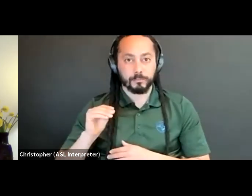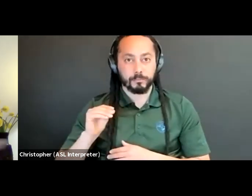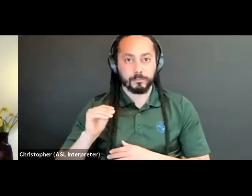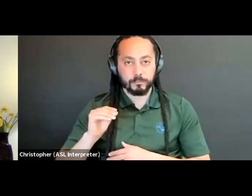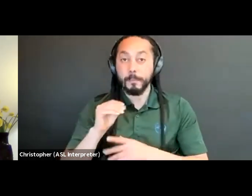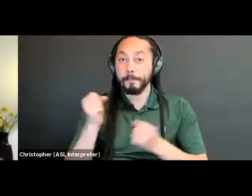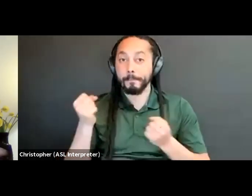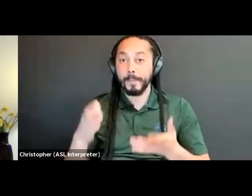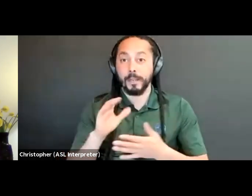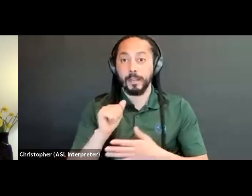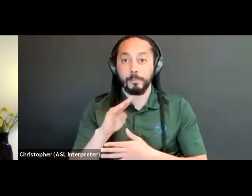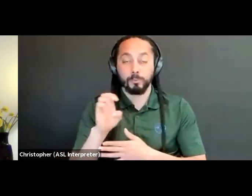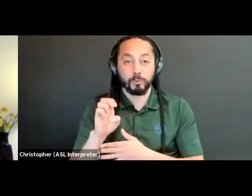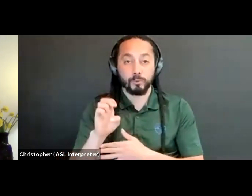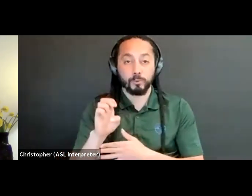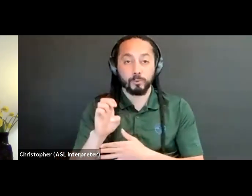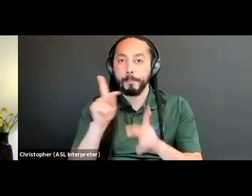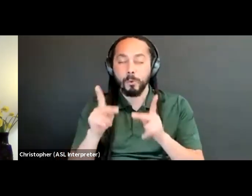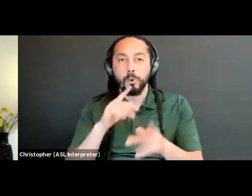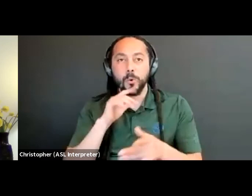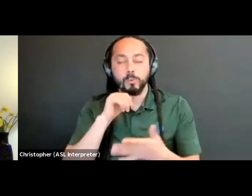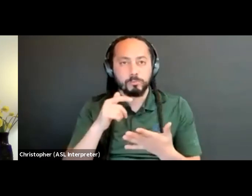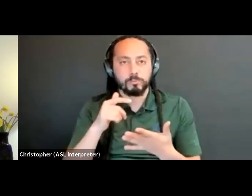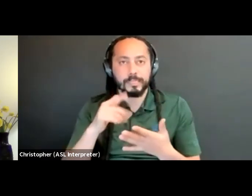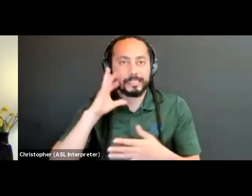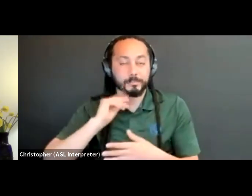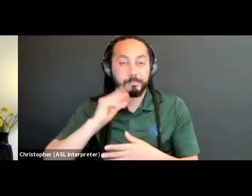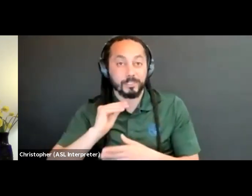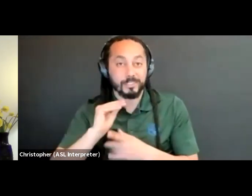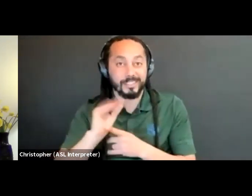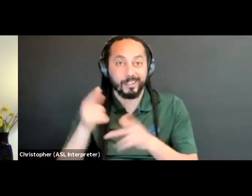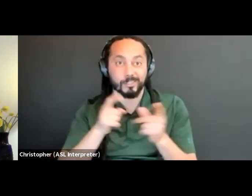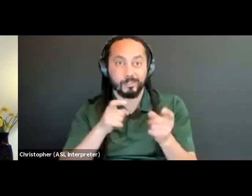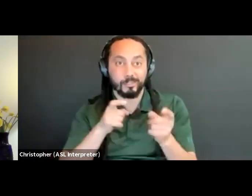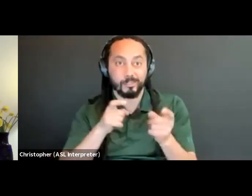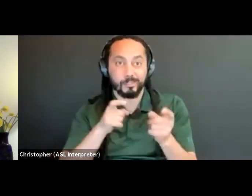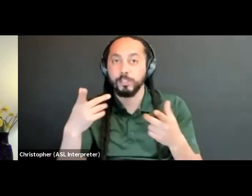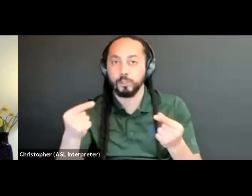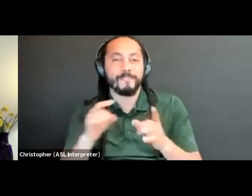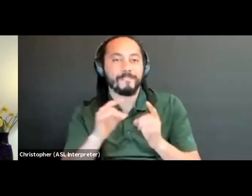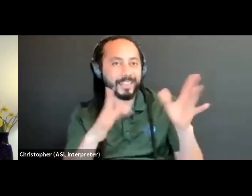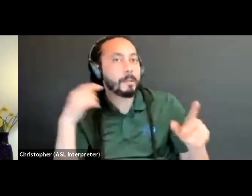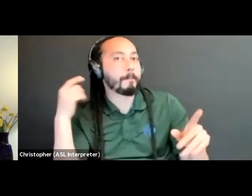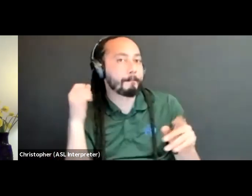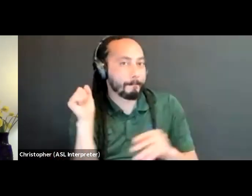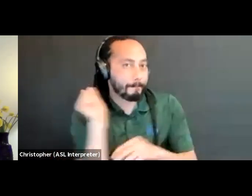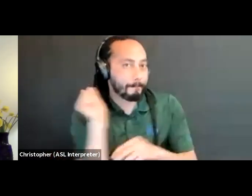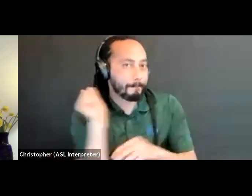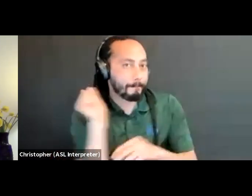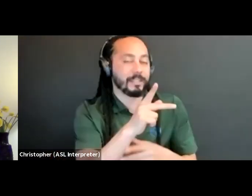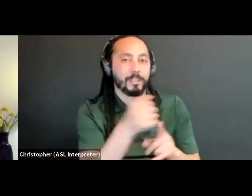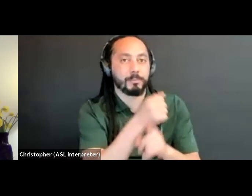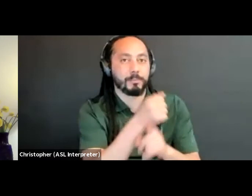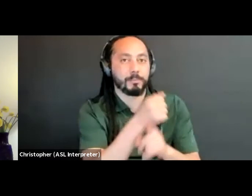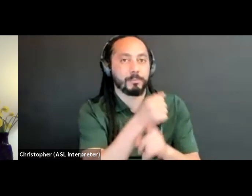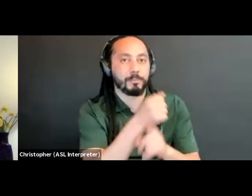people who are subject to coercive controlling abuse use violence back at their abusers. And this is sometimes called violent resistance.